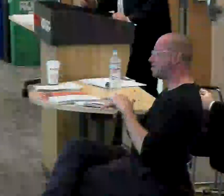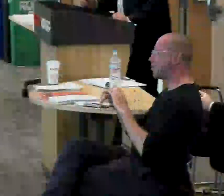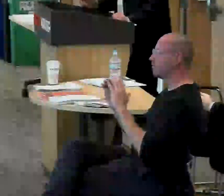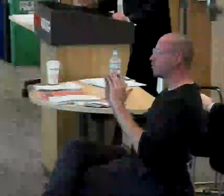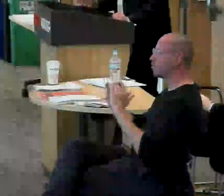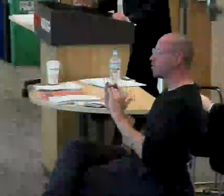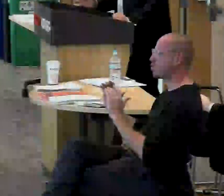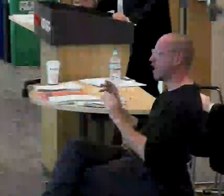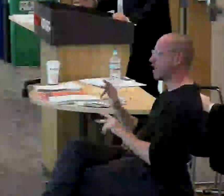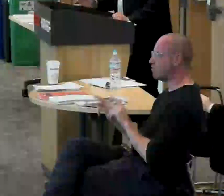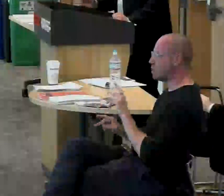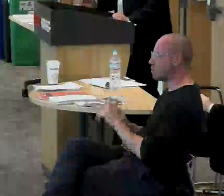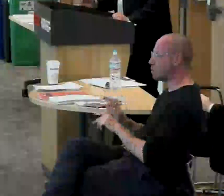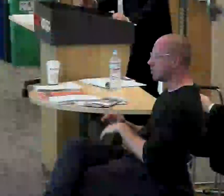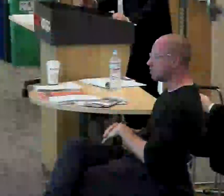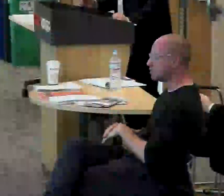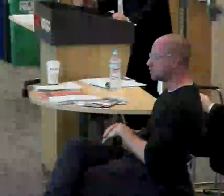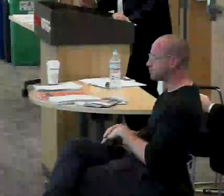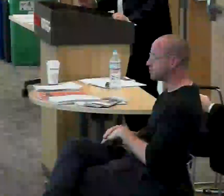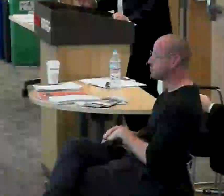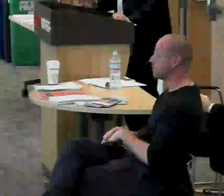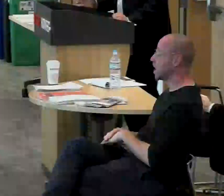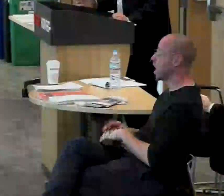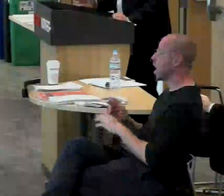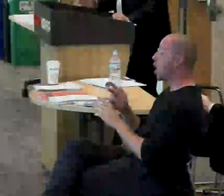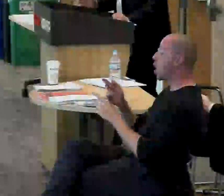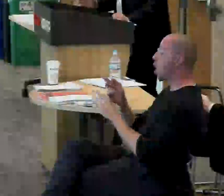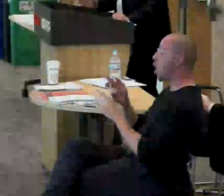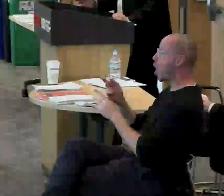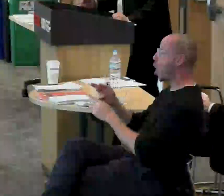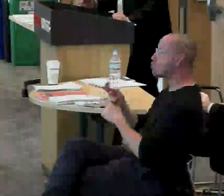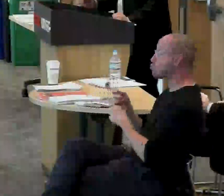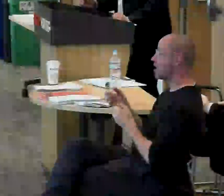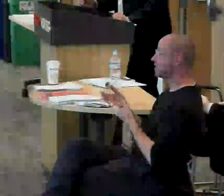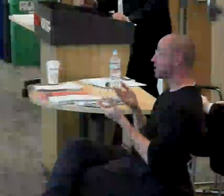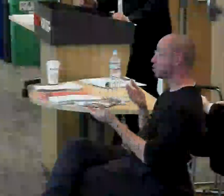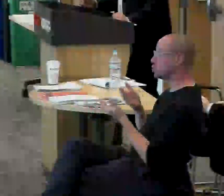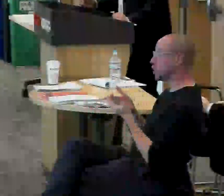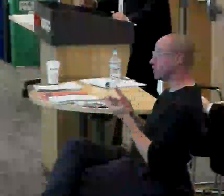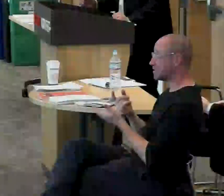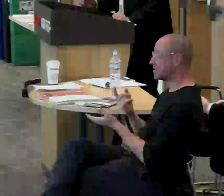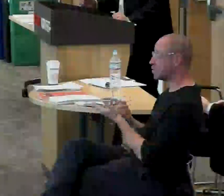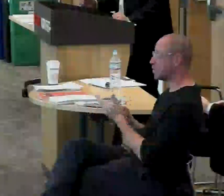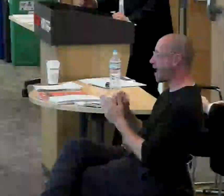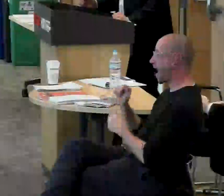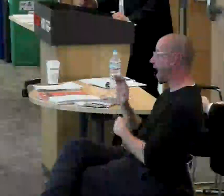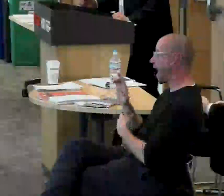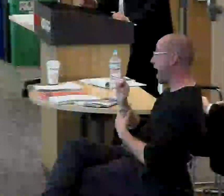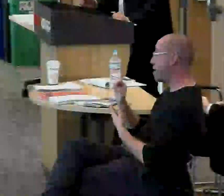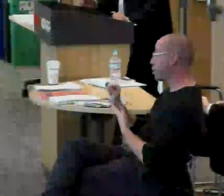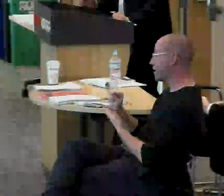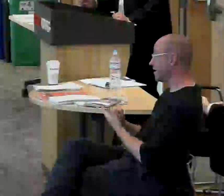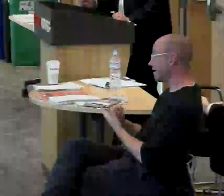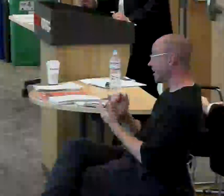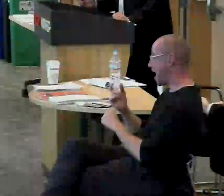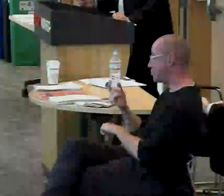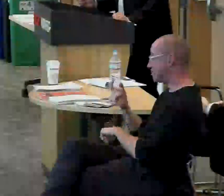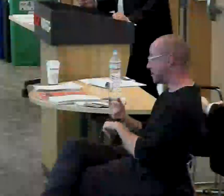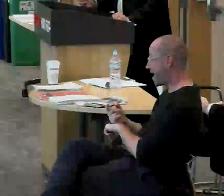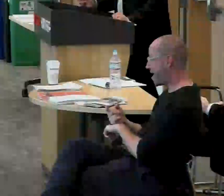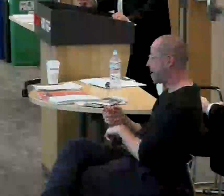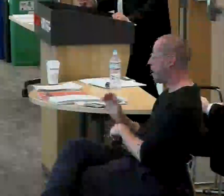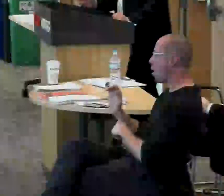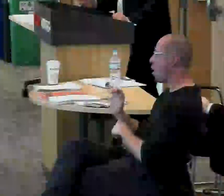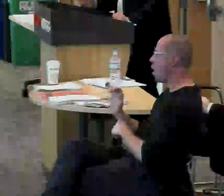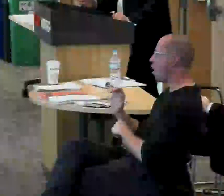As far as products and services, we have talking about ABLE accounts, obviously, is something we've discussed today, but also the importance of linking